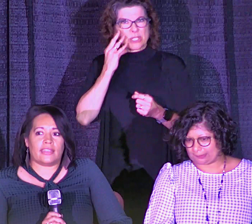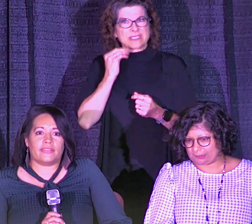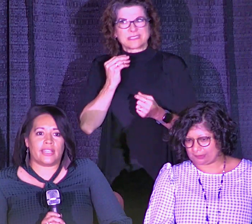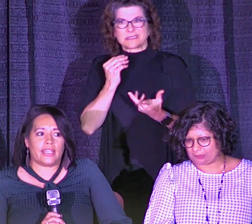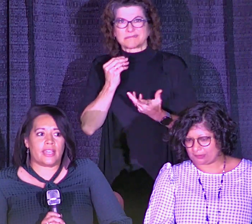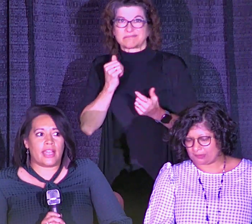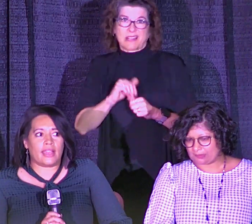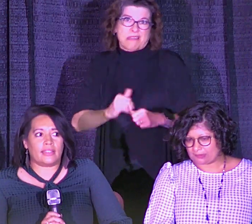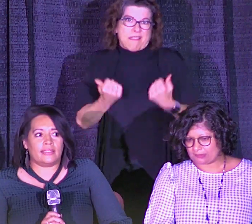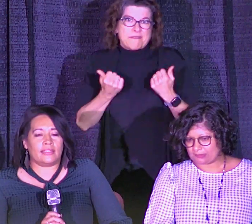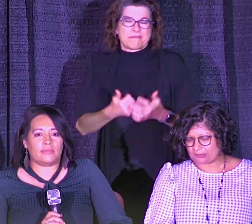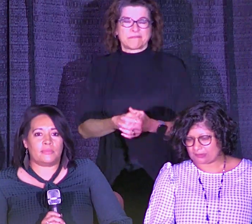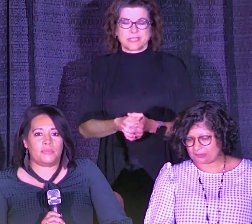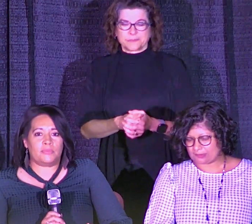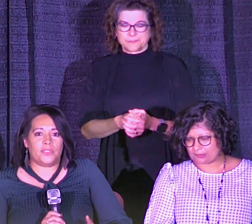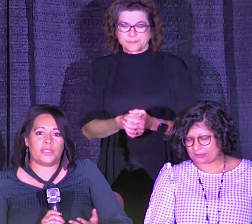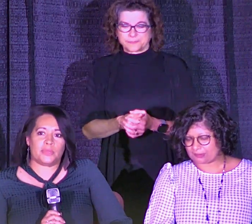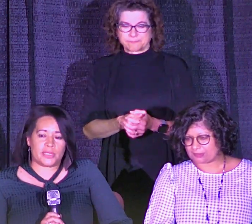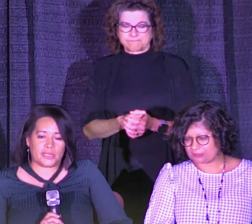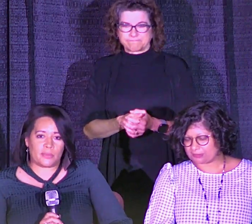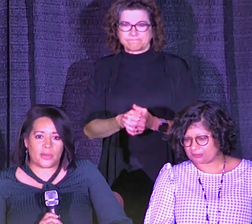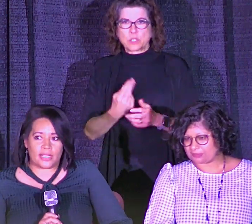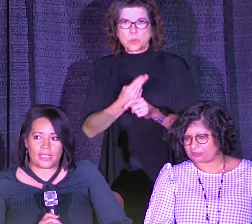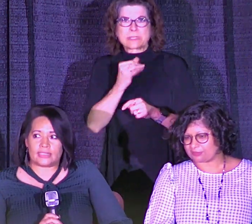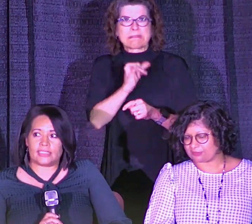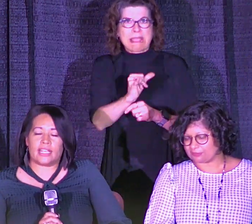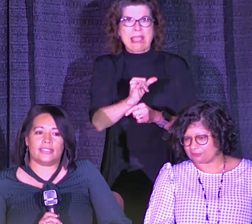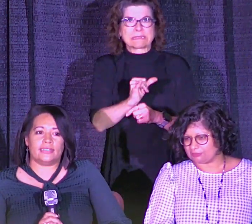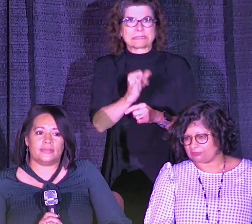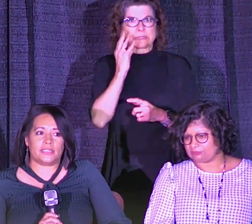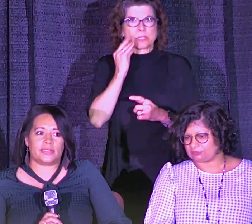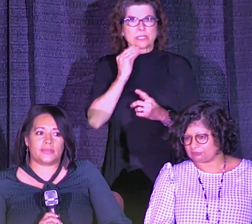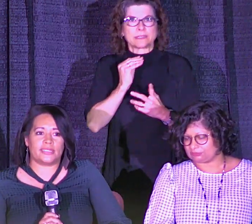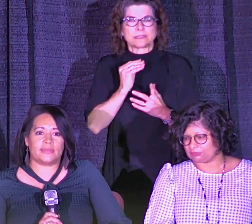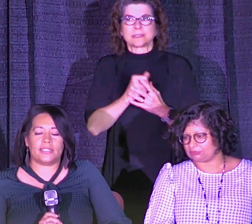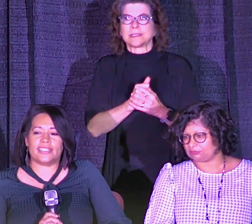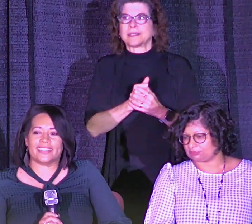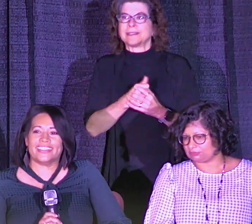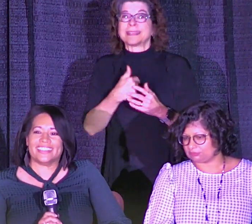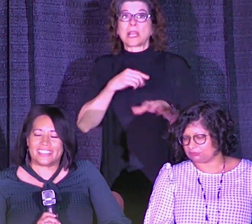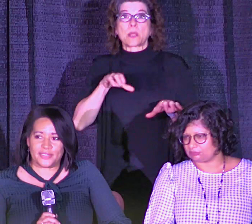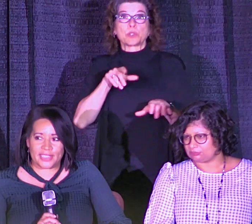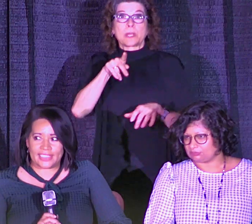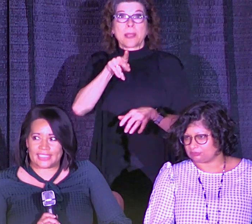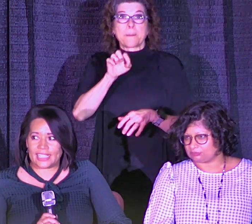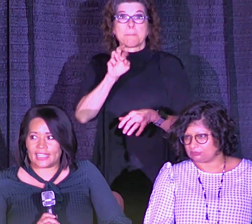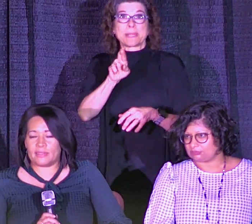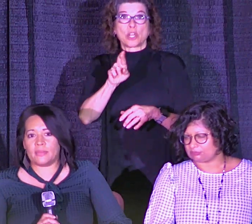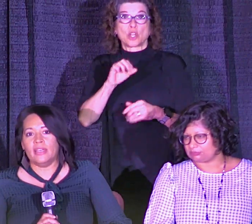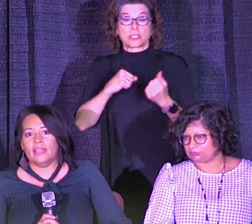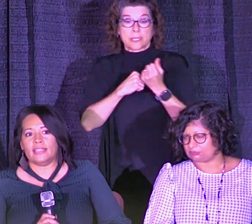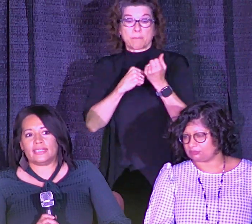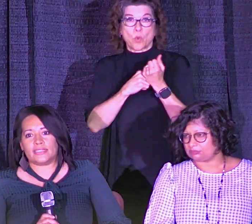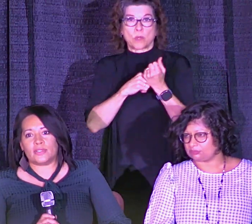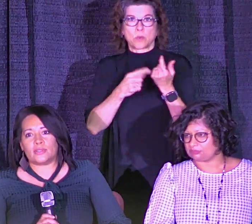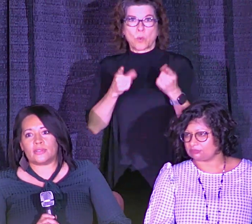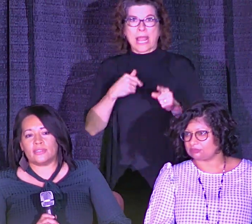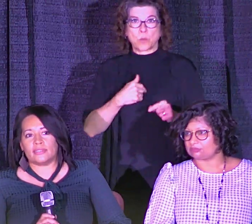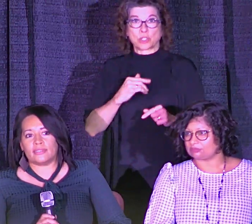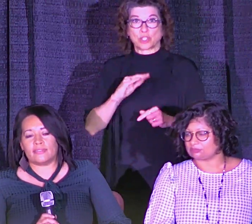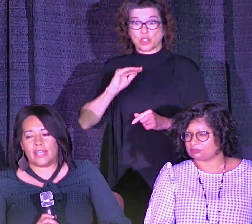in life, right, and doing peer support as a child, which was something different at the time, yet